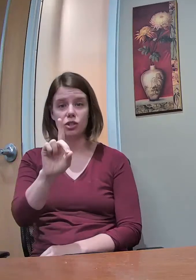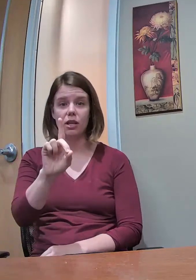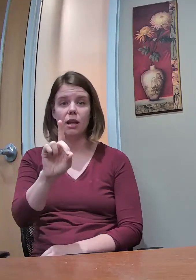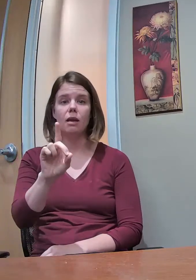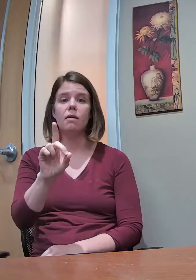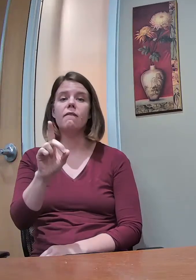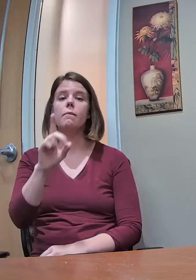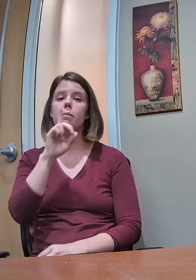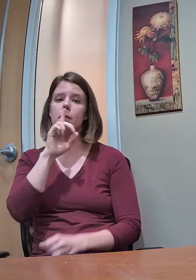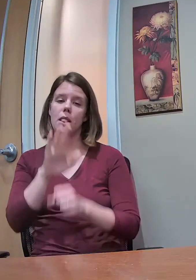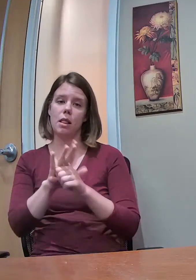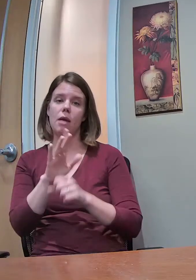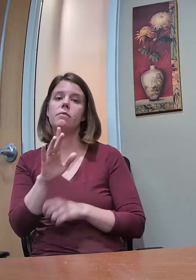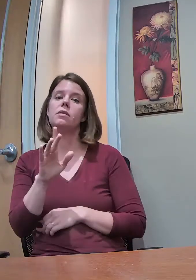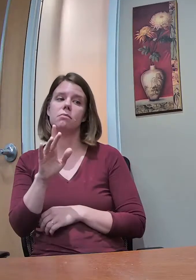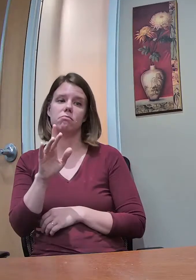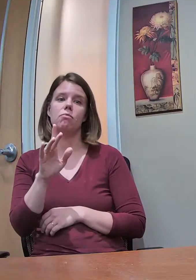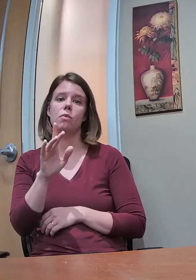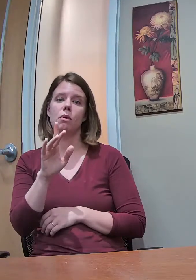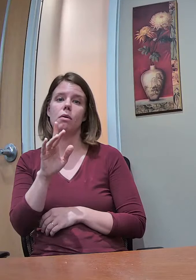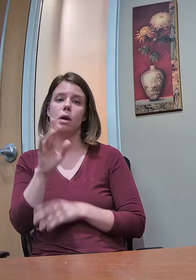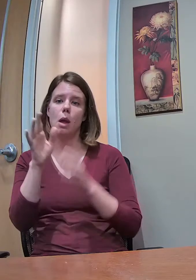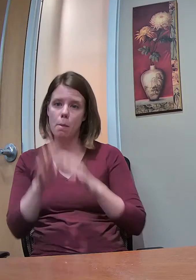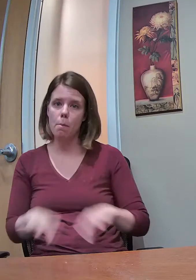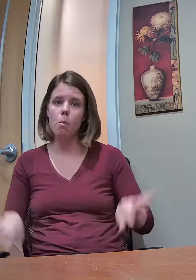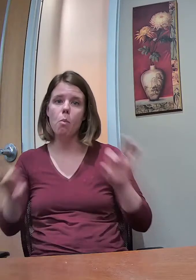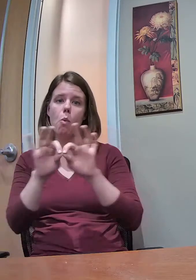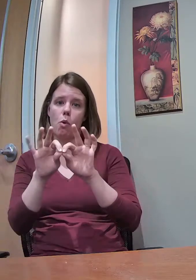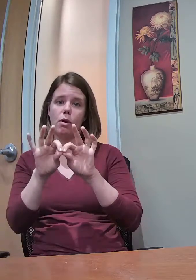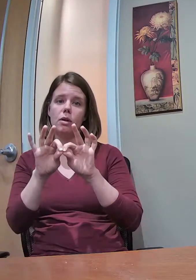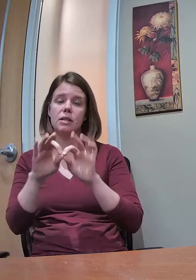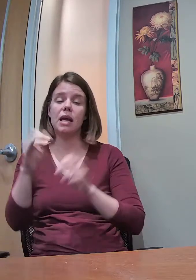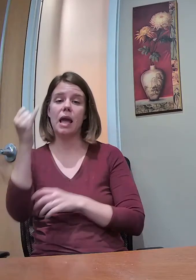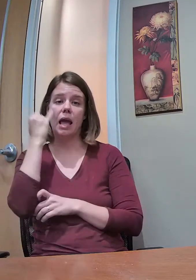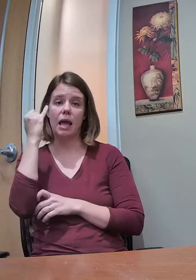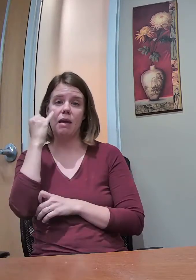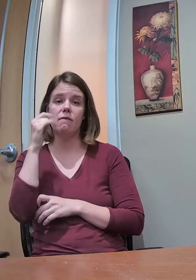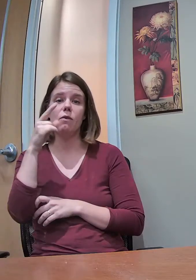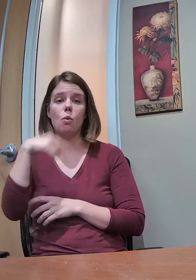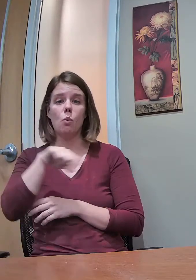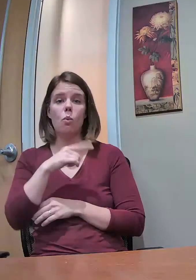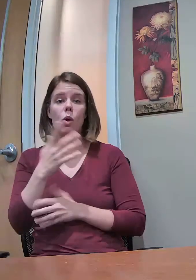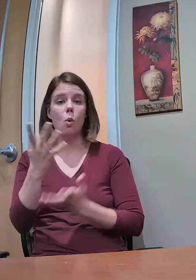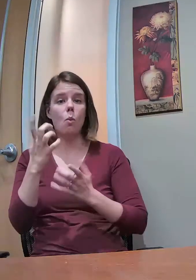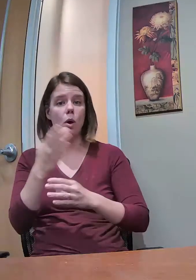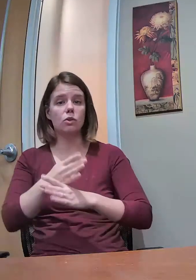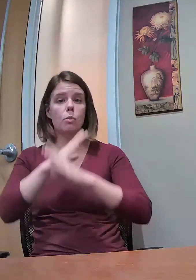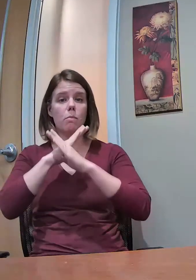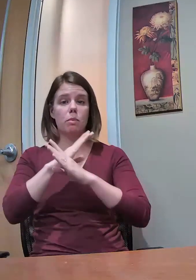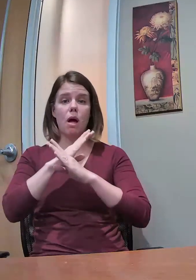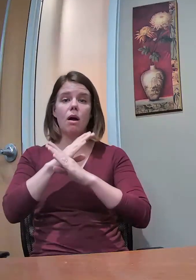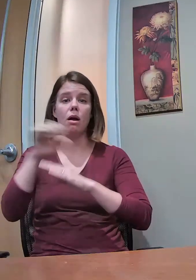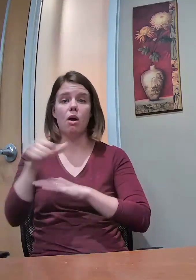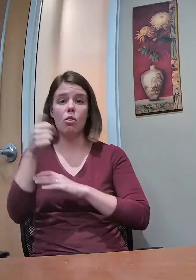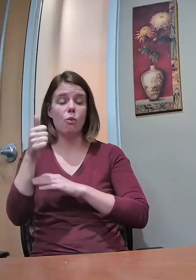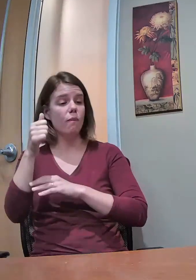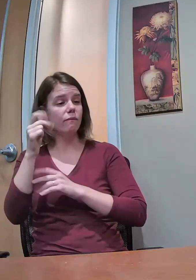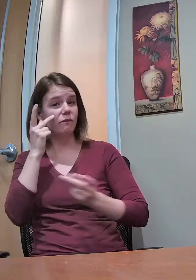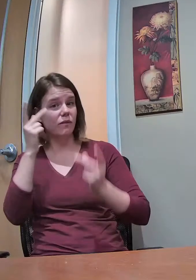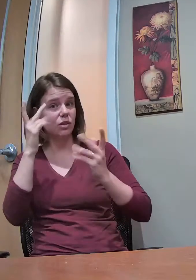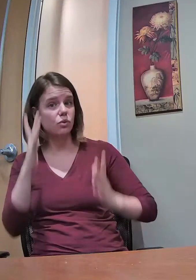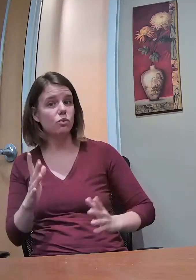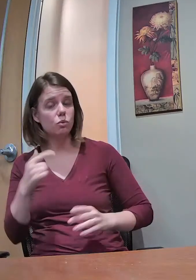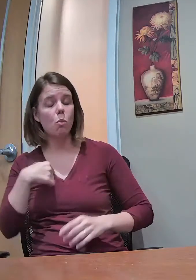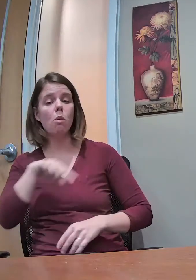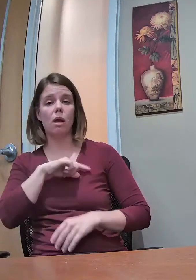health and safety reason for imposing additional restrictions on general visitors beyond what is set out